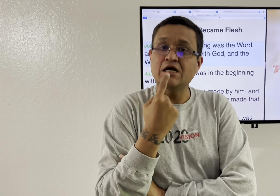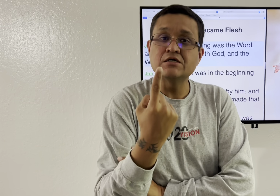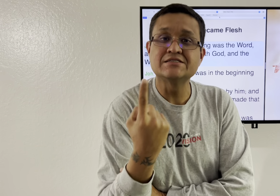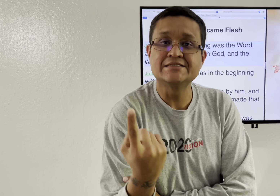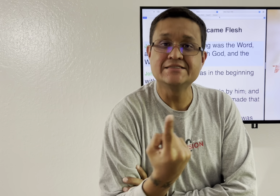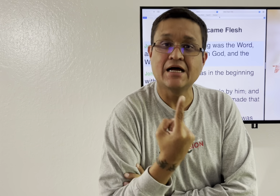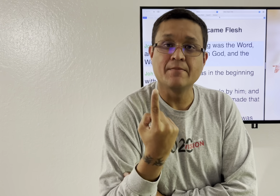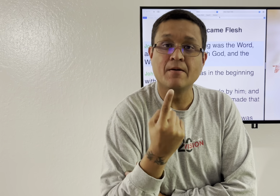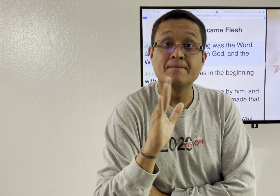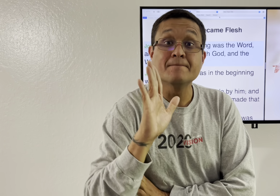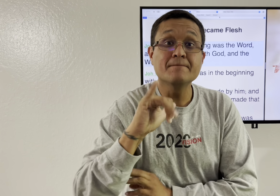I have to tell you